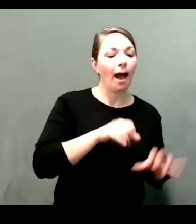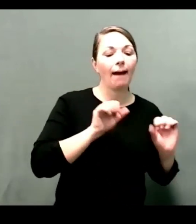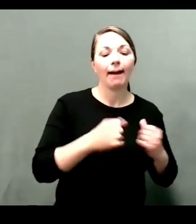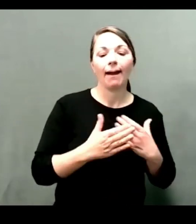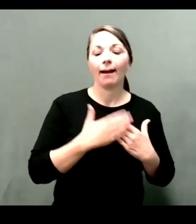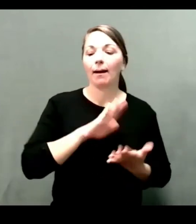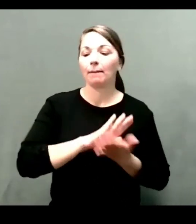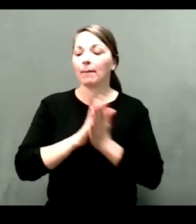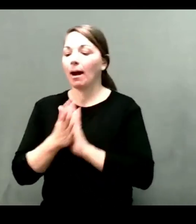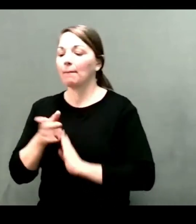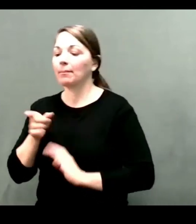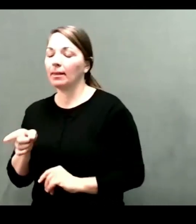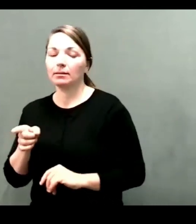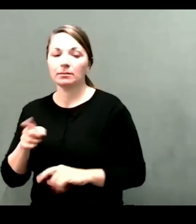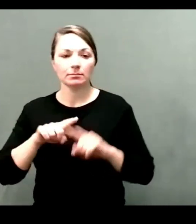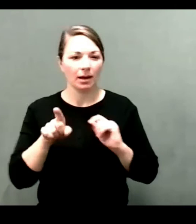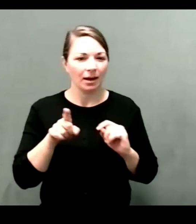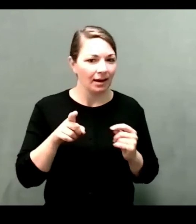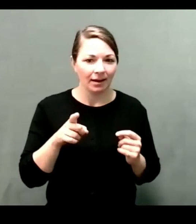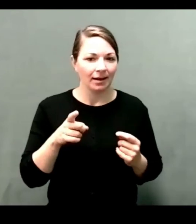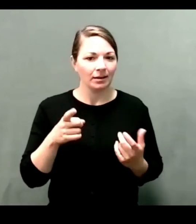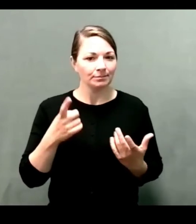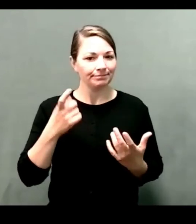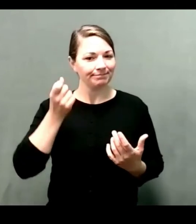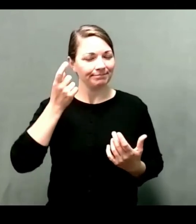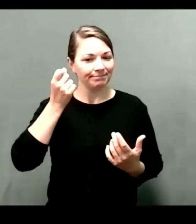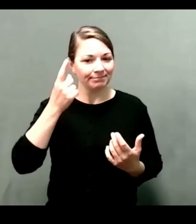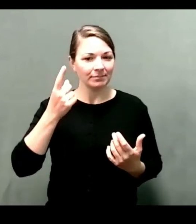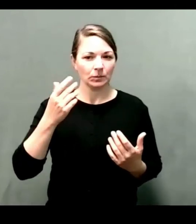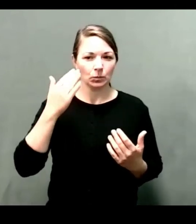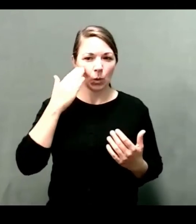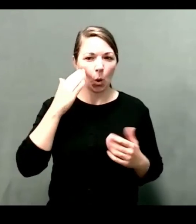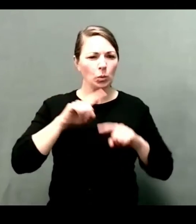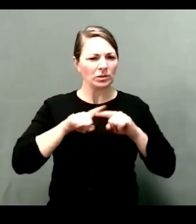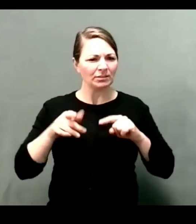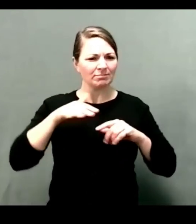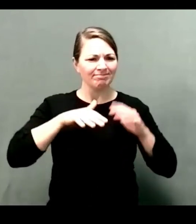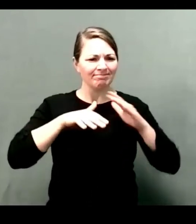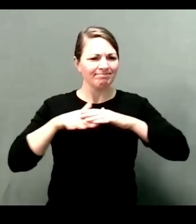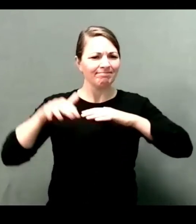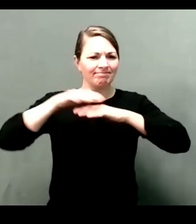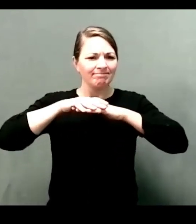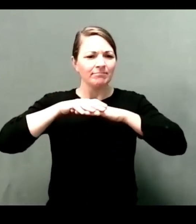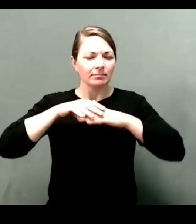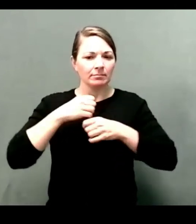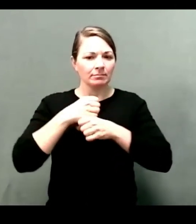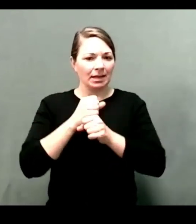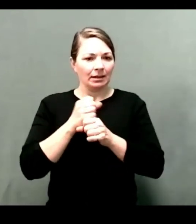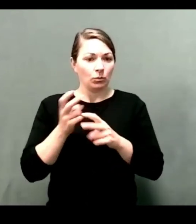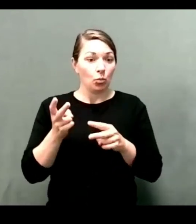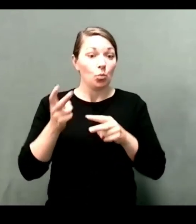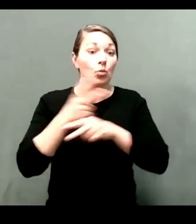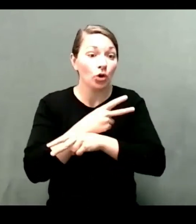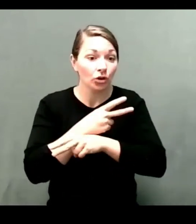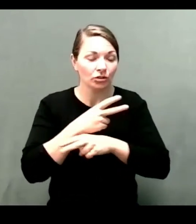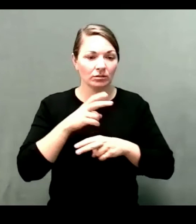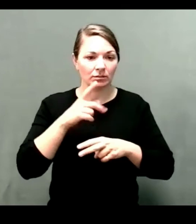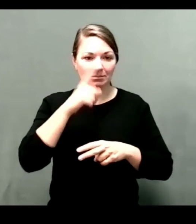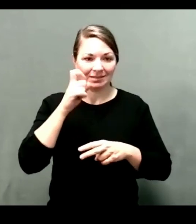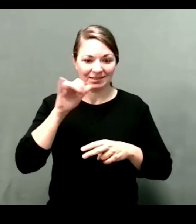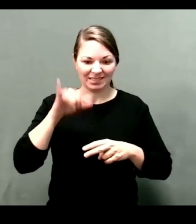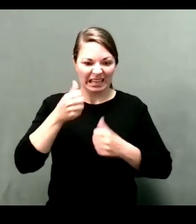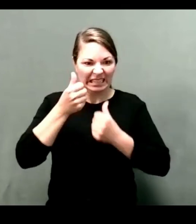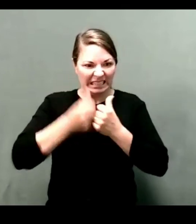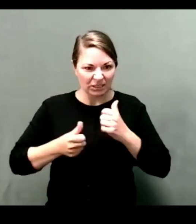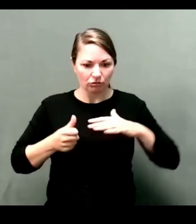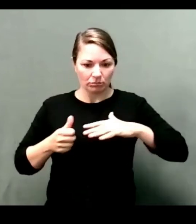now what if you knew this, right? What if you knew that there was another level? What if you knew that there were other things that were compounding and interacting